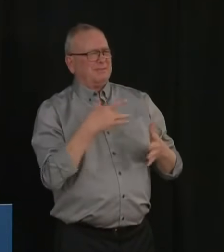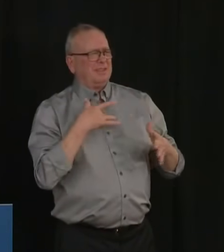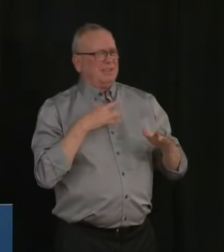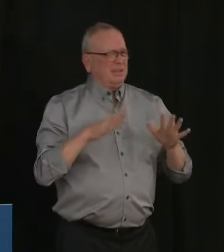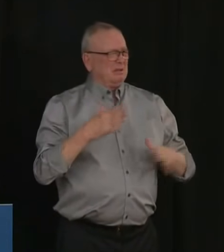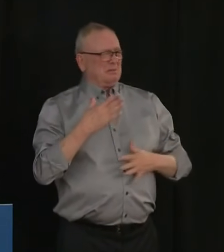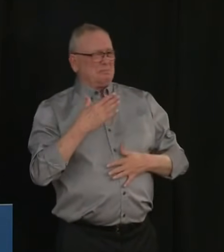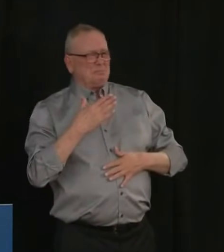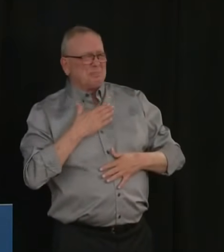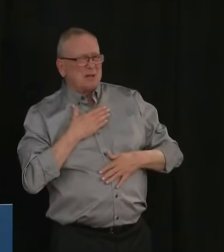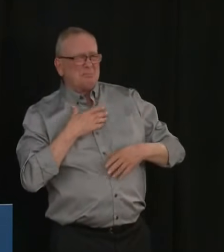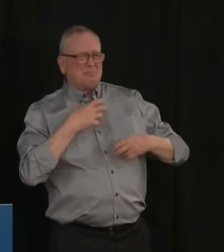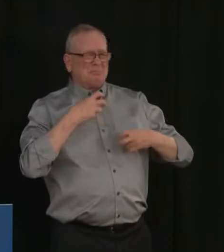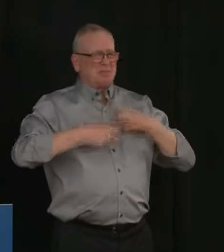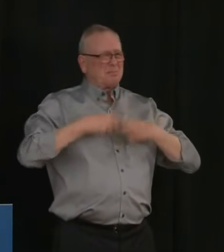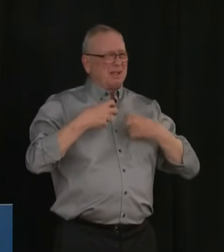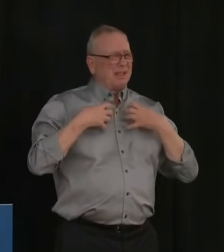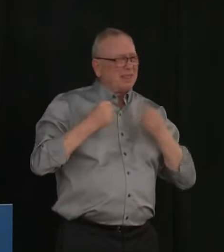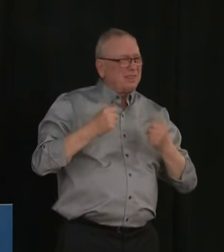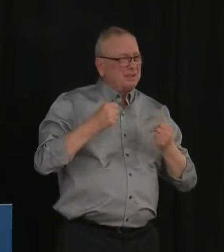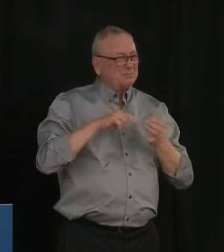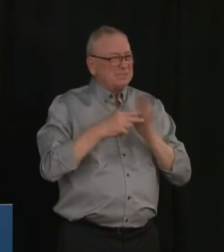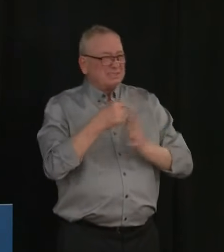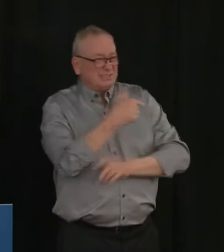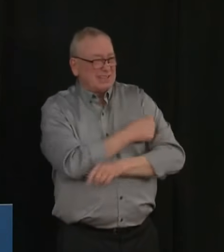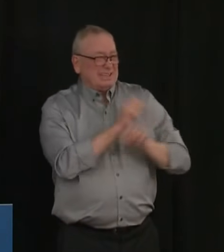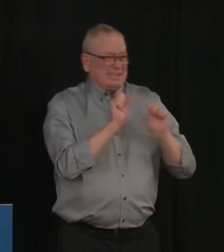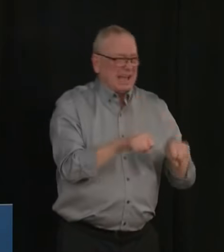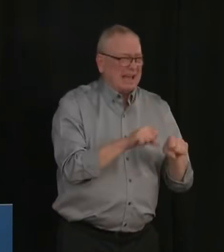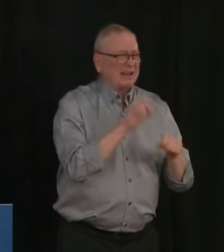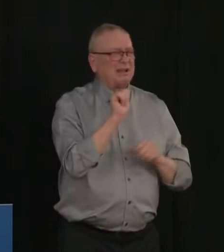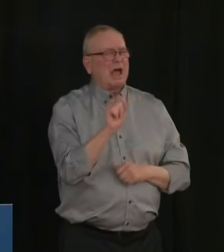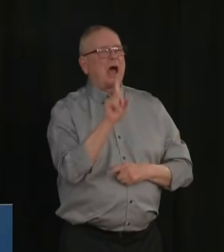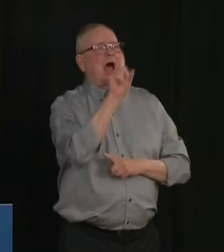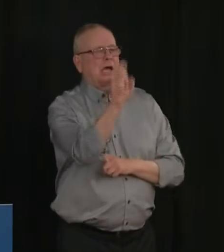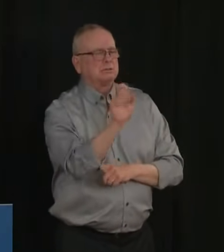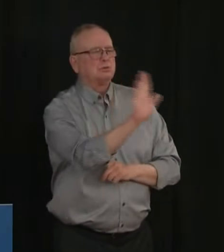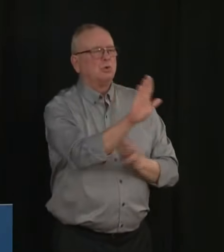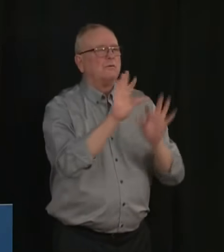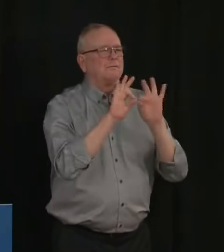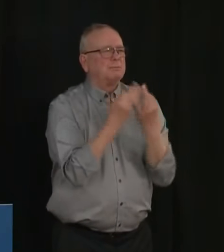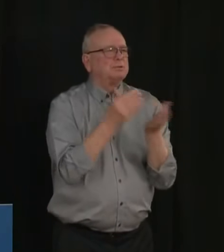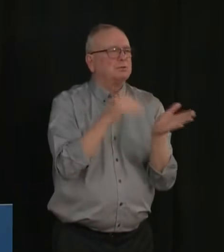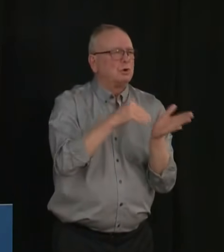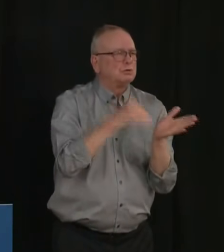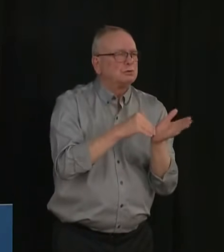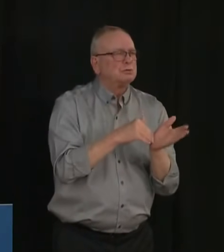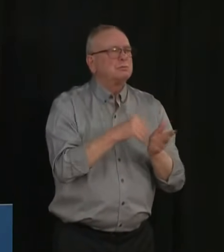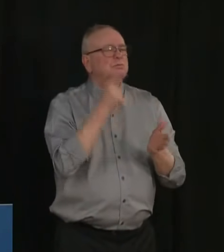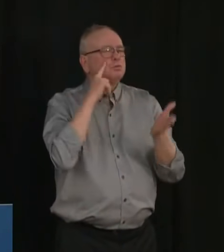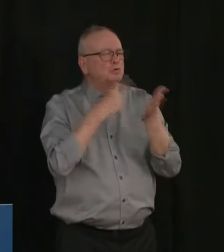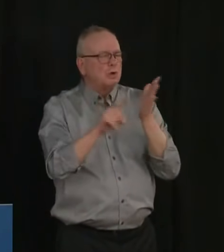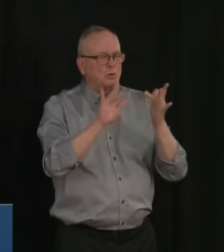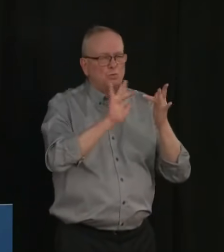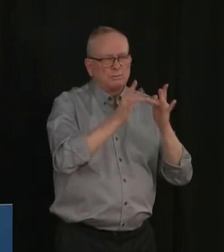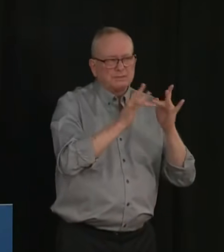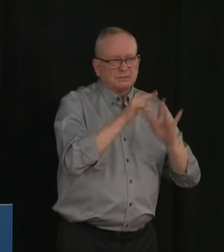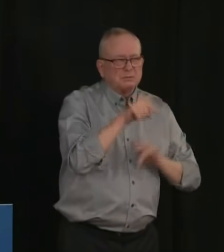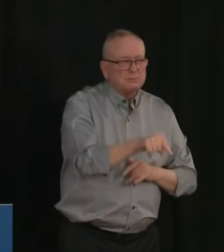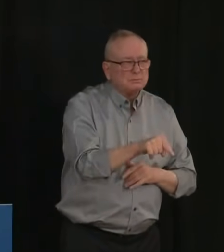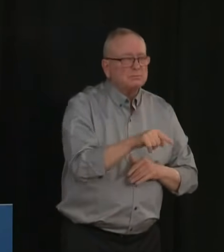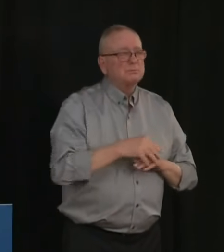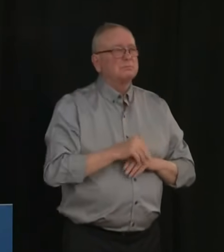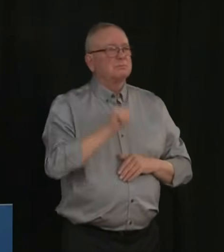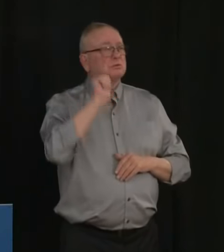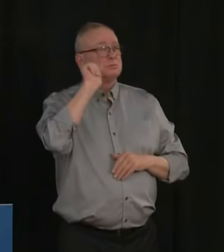up with your doctor. Also, starting tomorrow morning, Albertans between the ages of 55 and 64 can